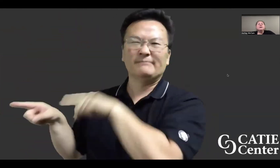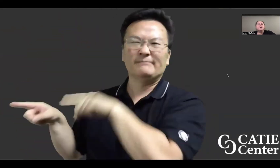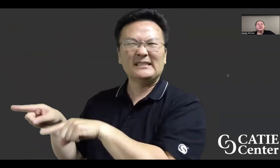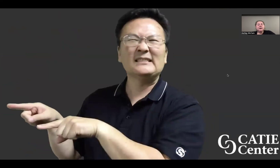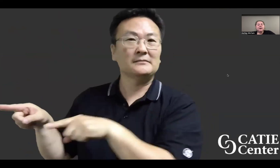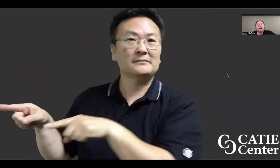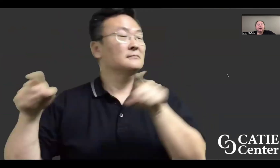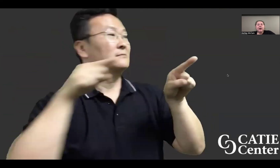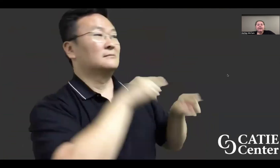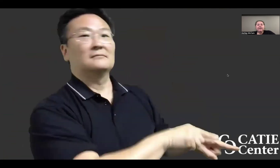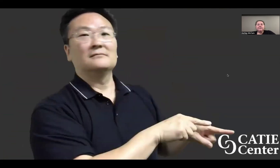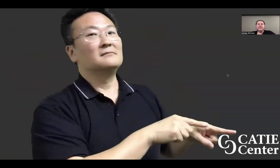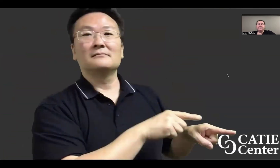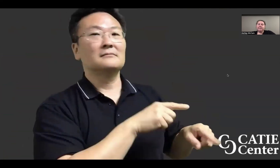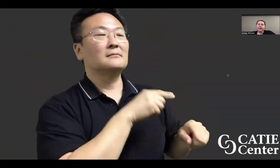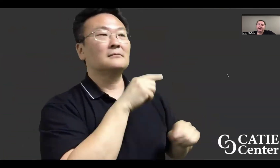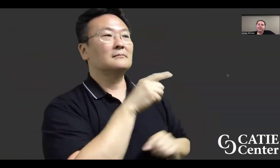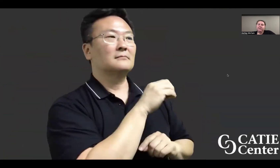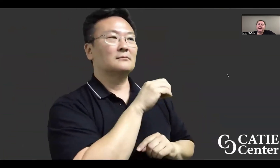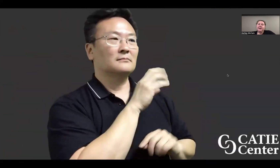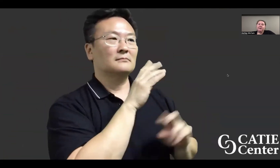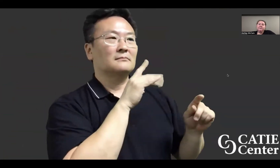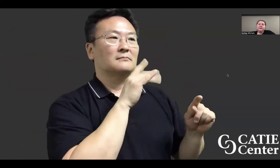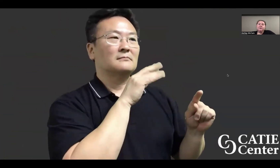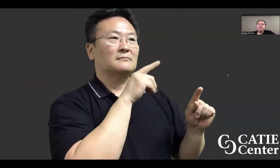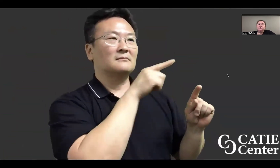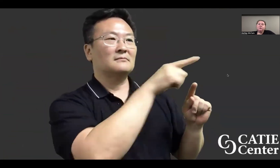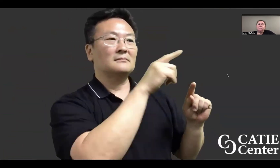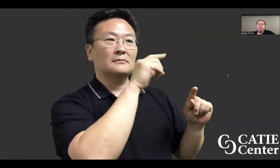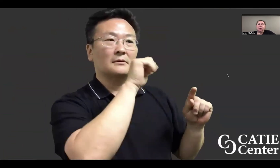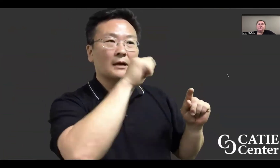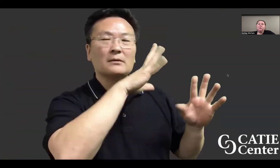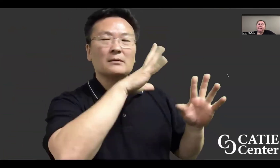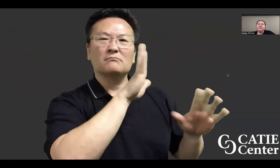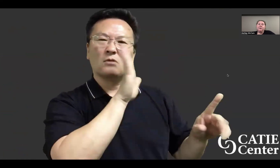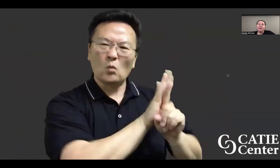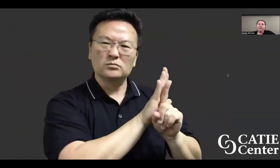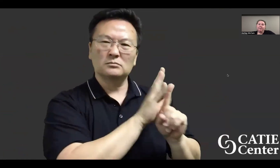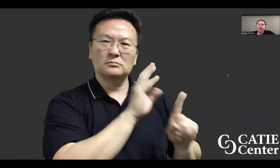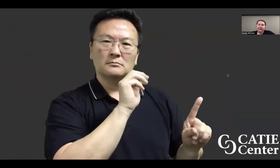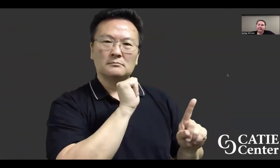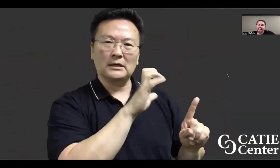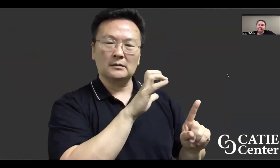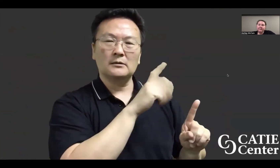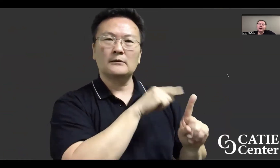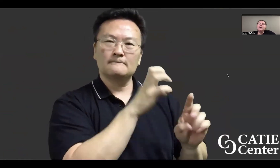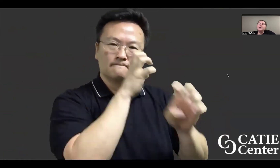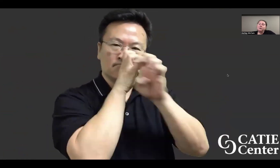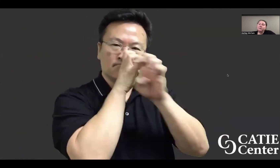There's lots of different applications that are configured to work with a Windows operating system.